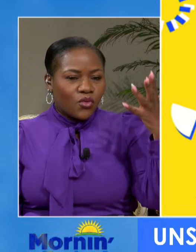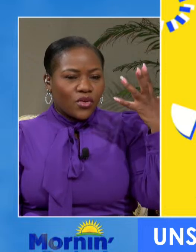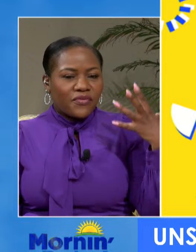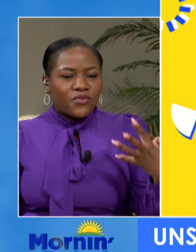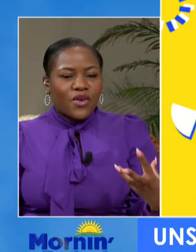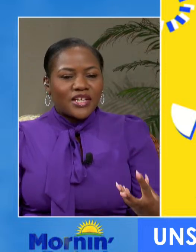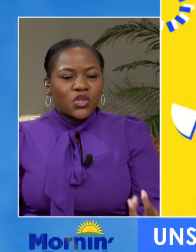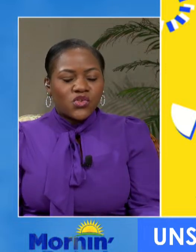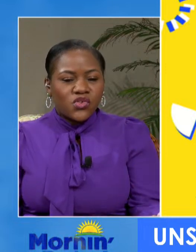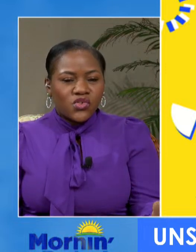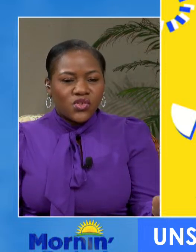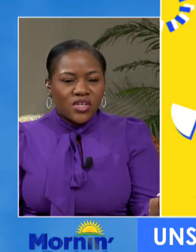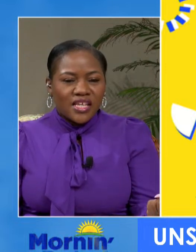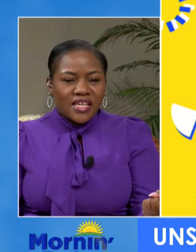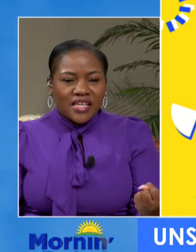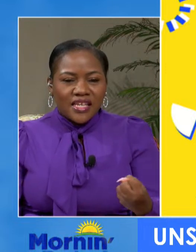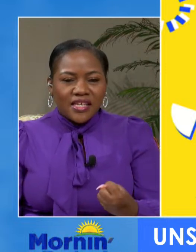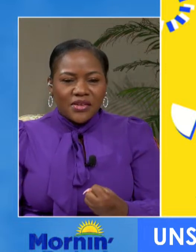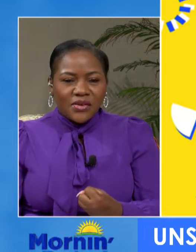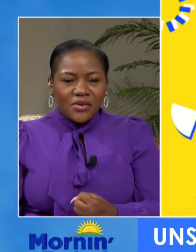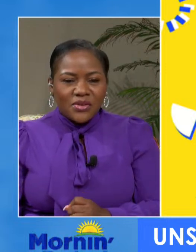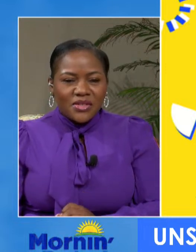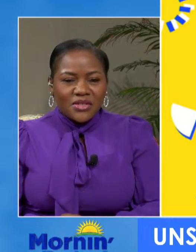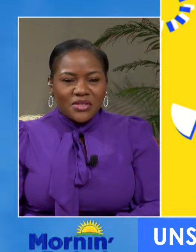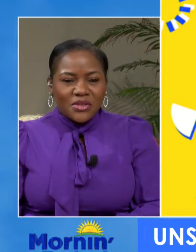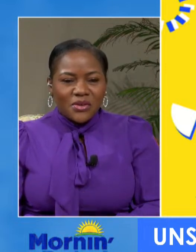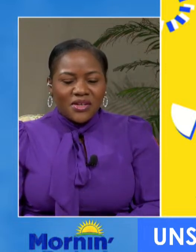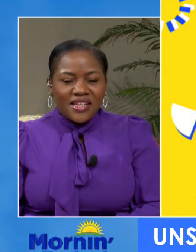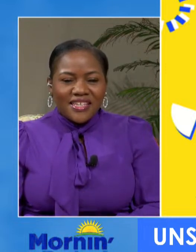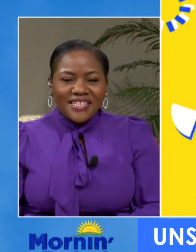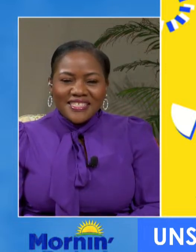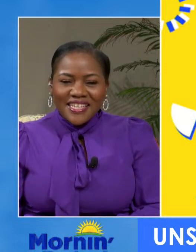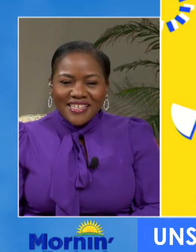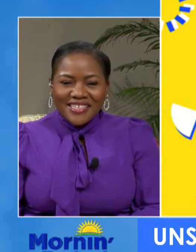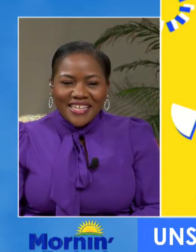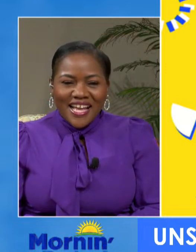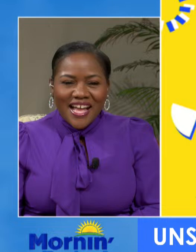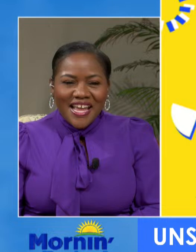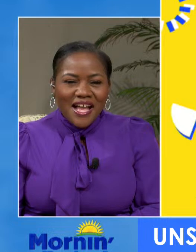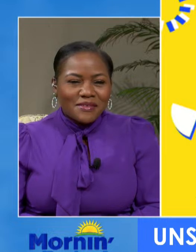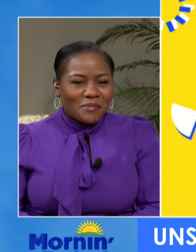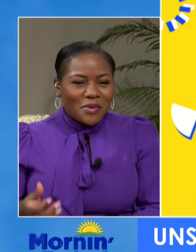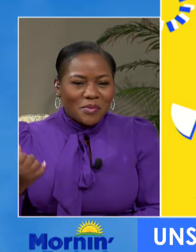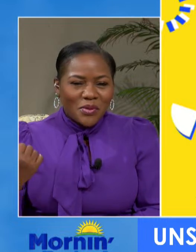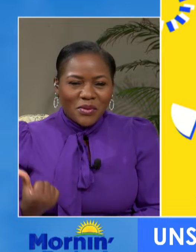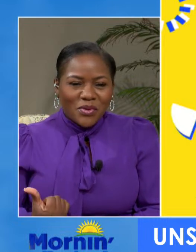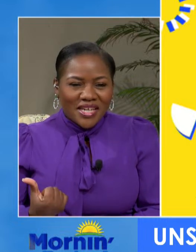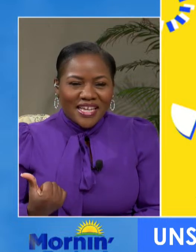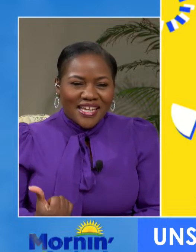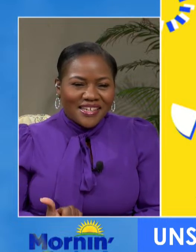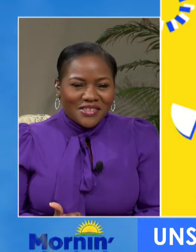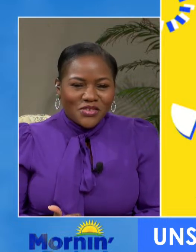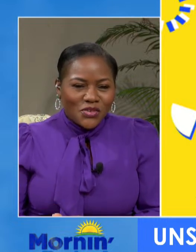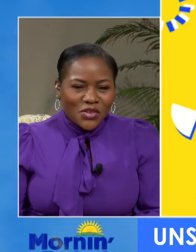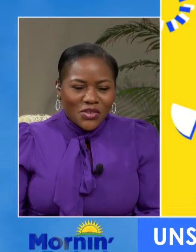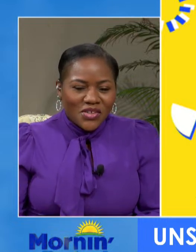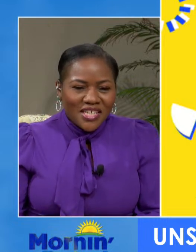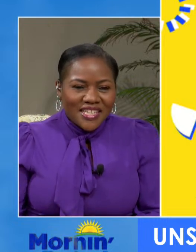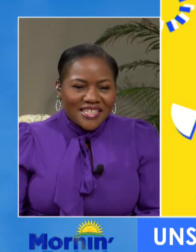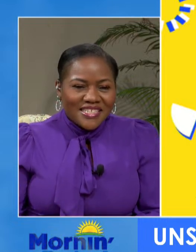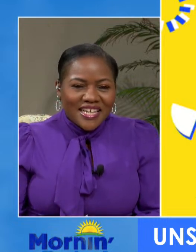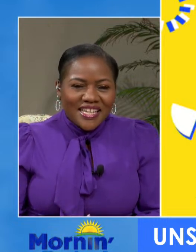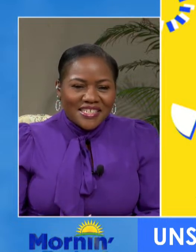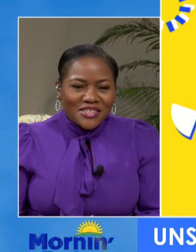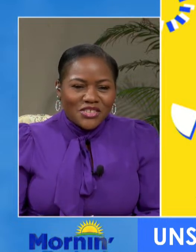feel refreshed, you know? So listen, I have some people working here in the